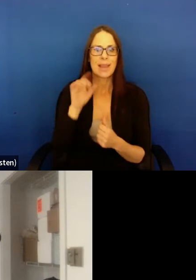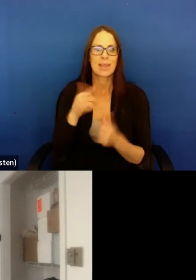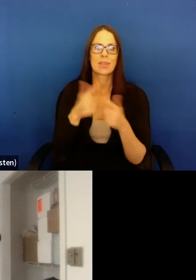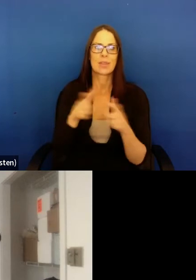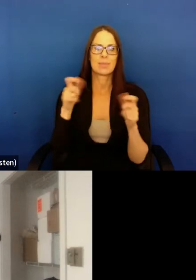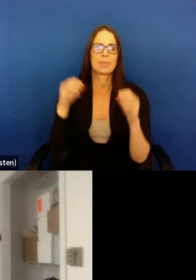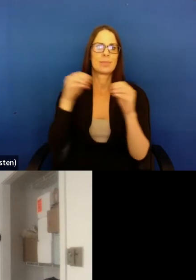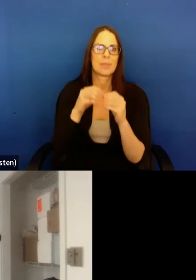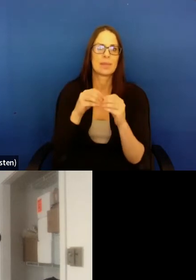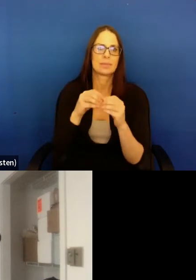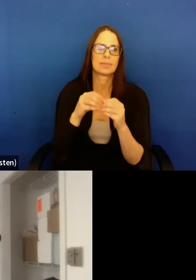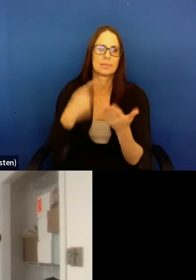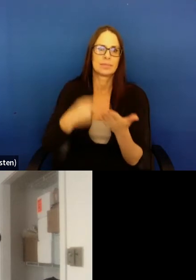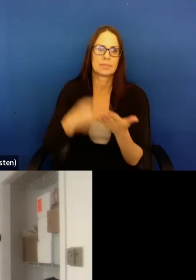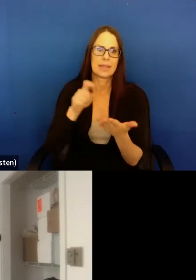have.